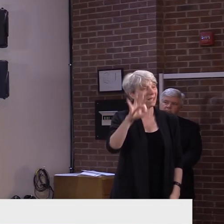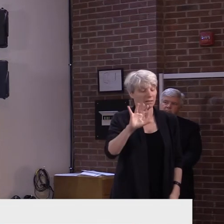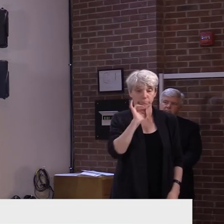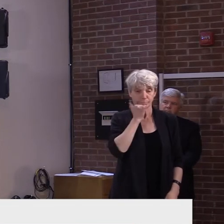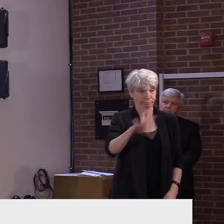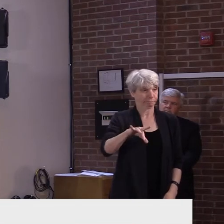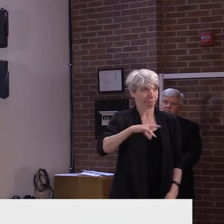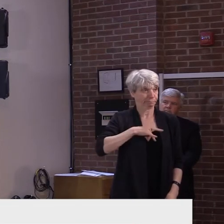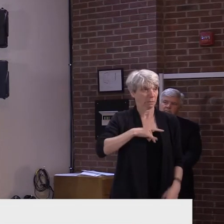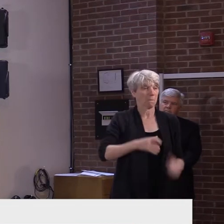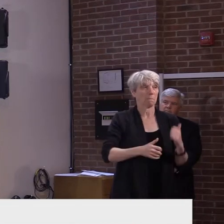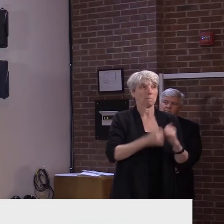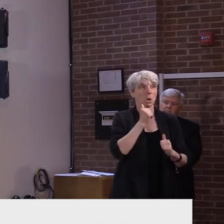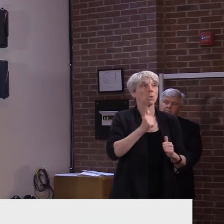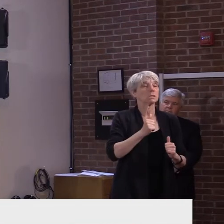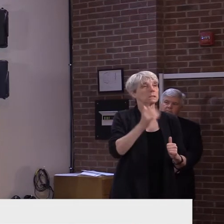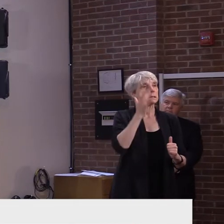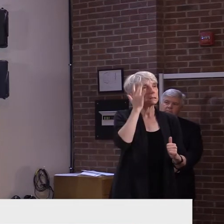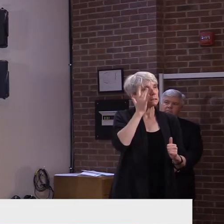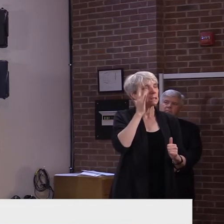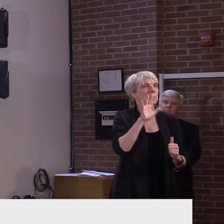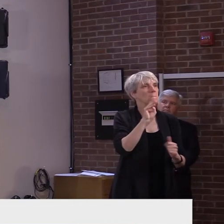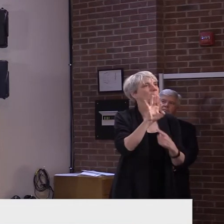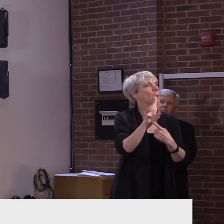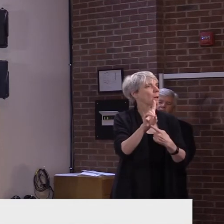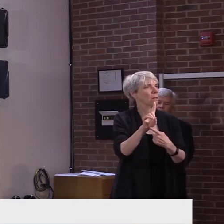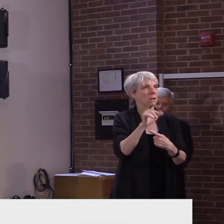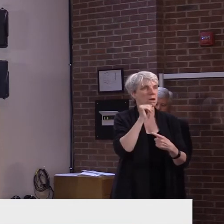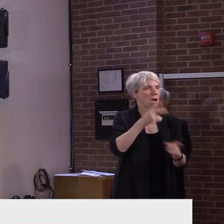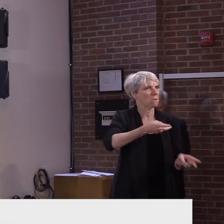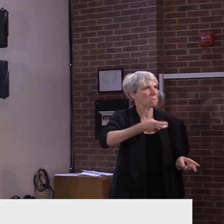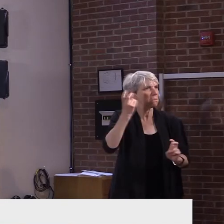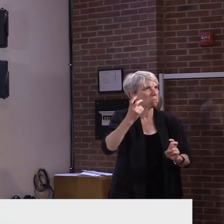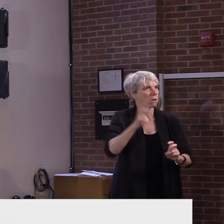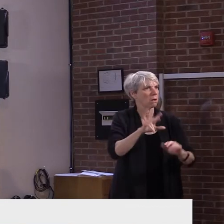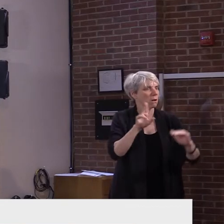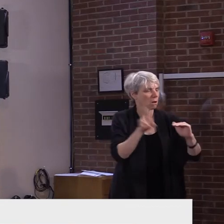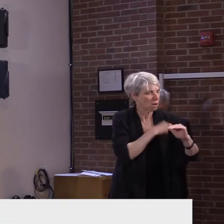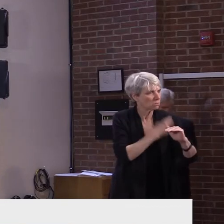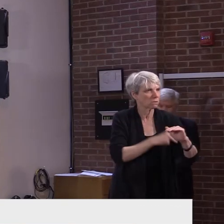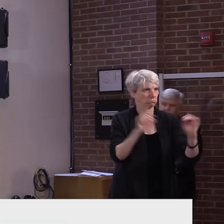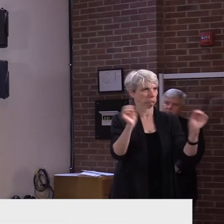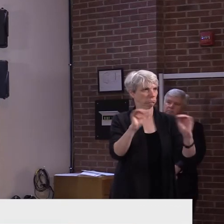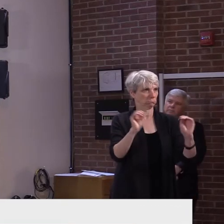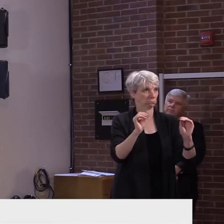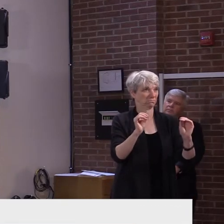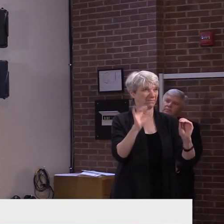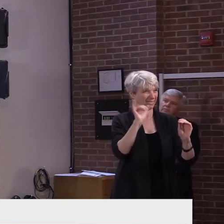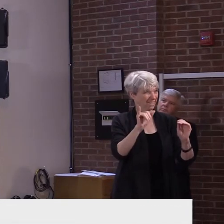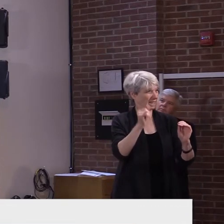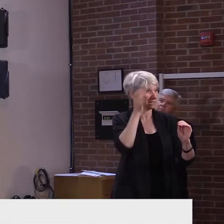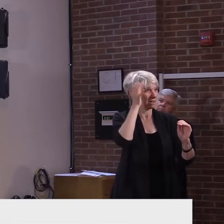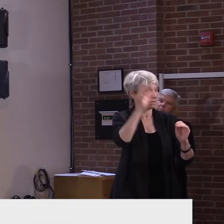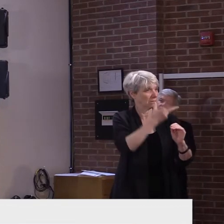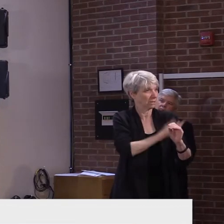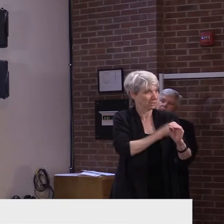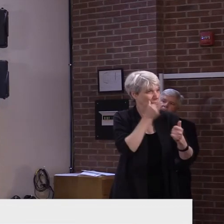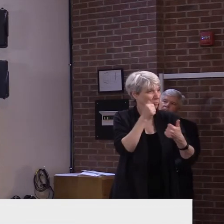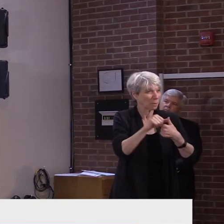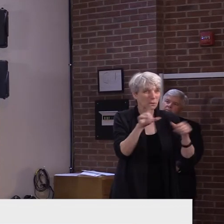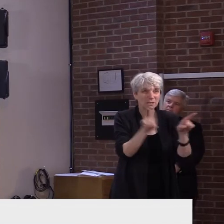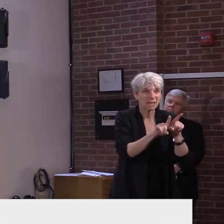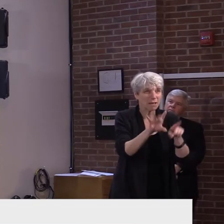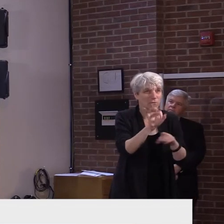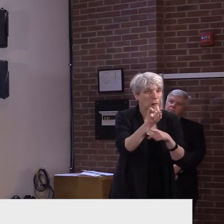not have life-threatening disease. This is what vaccines are supposed to do, and why having a so-called breakthrough